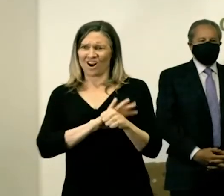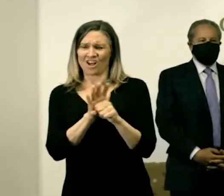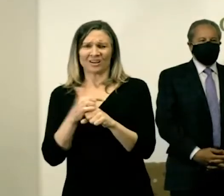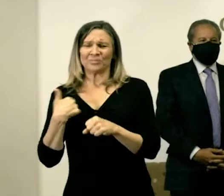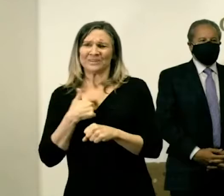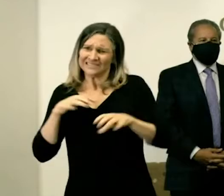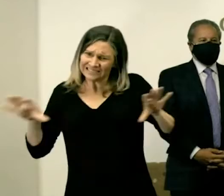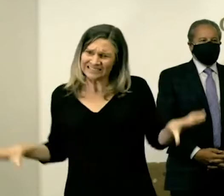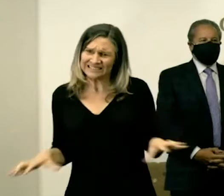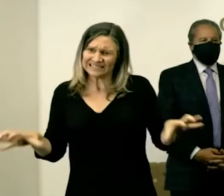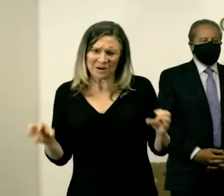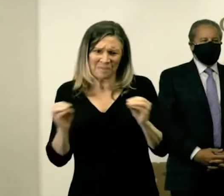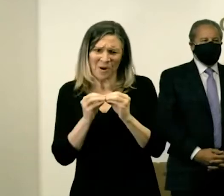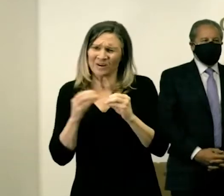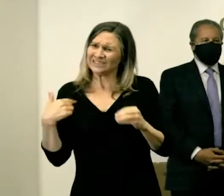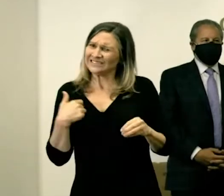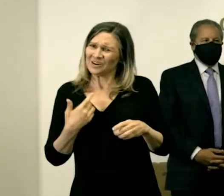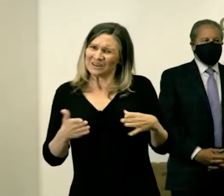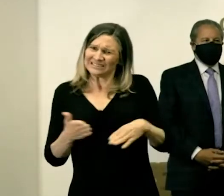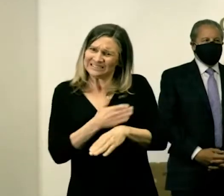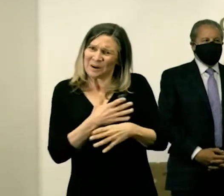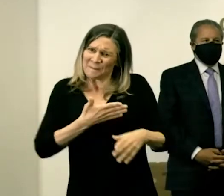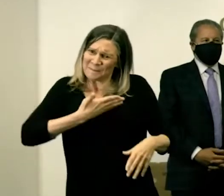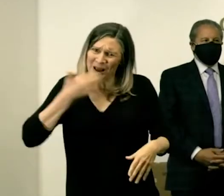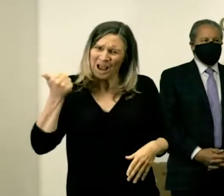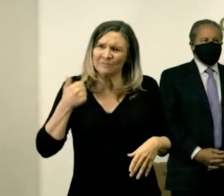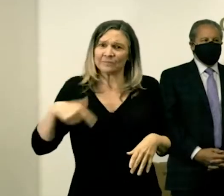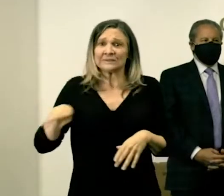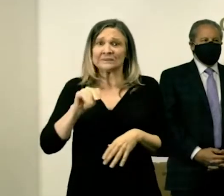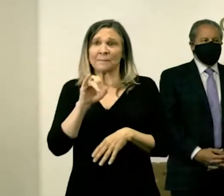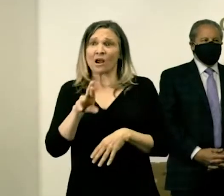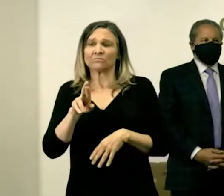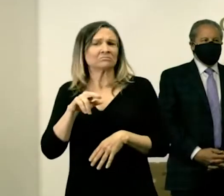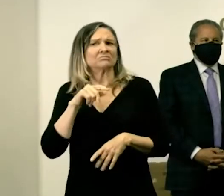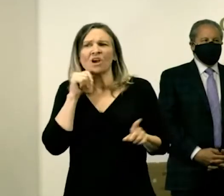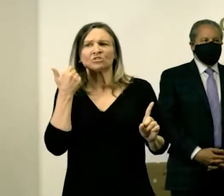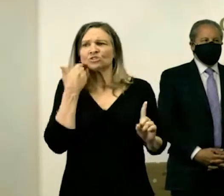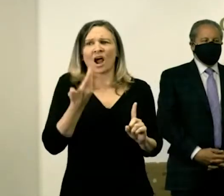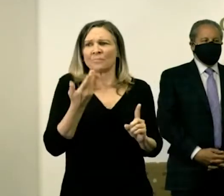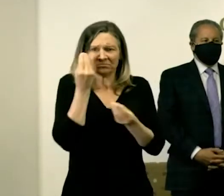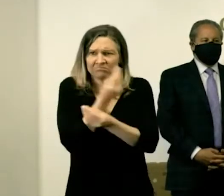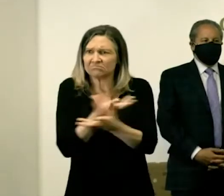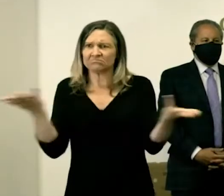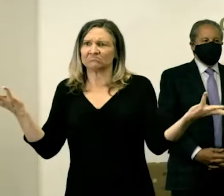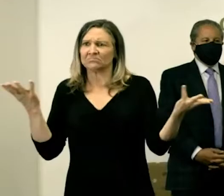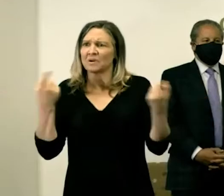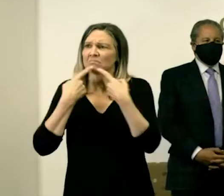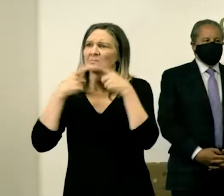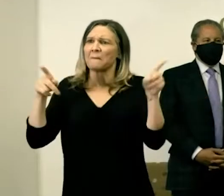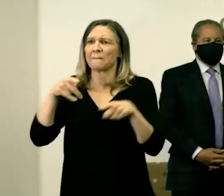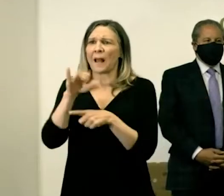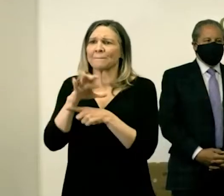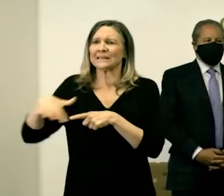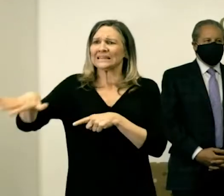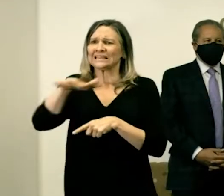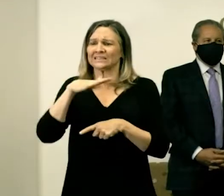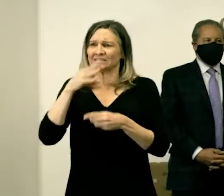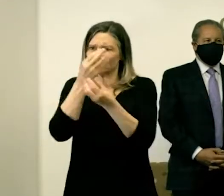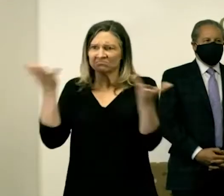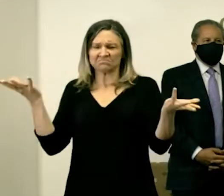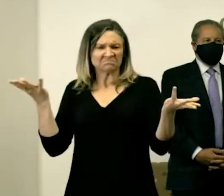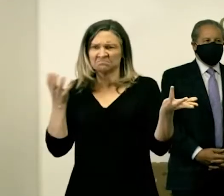better. The mayor wasn't shy about making that known publicly and privately, and appropriately so. And because of his